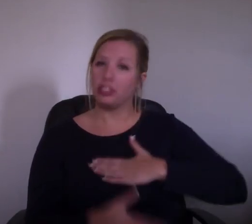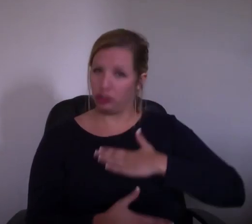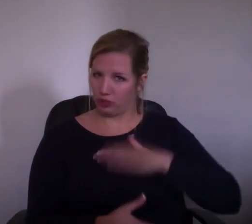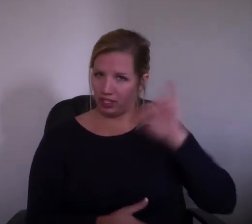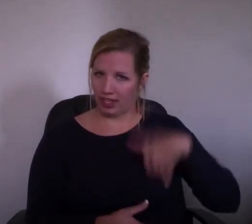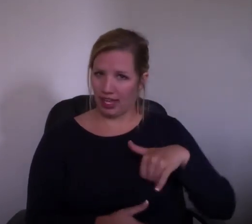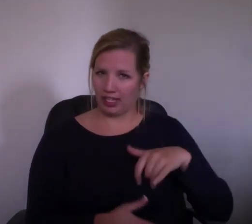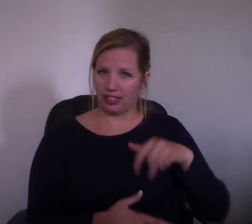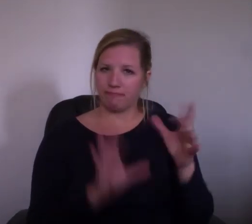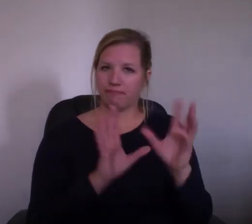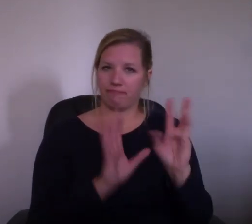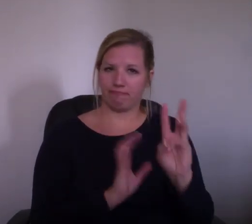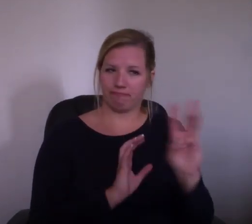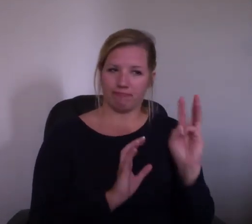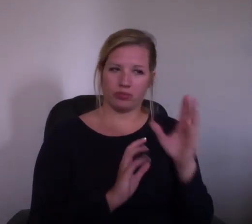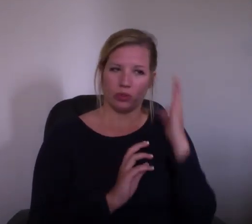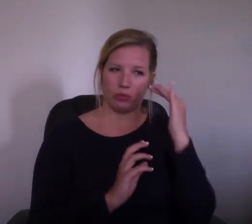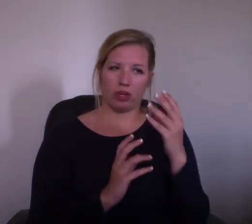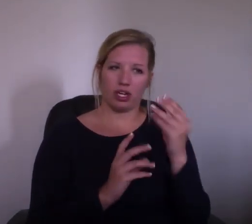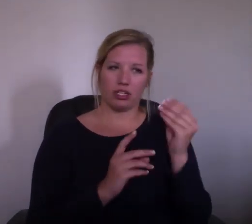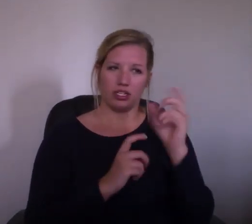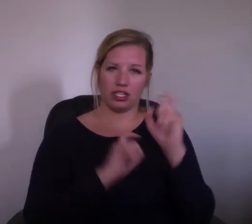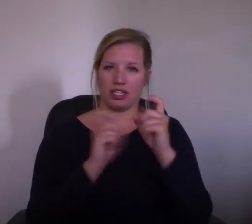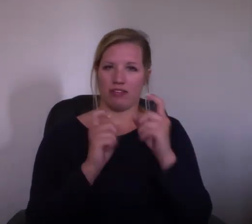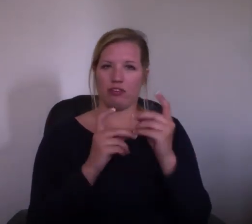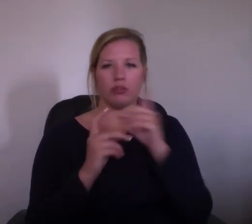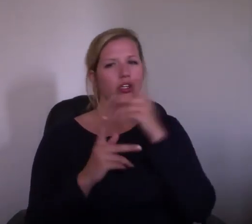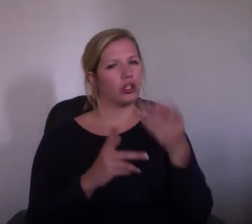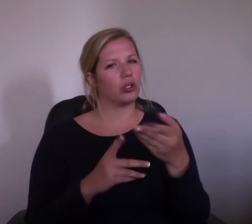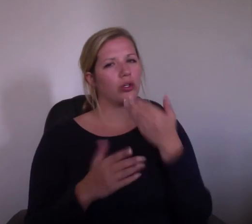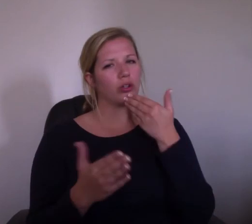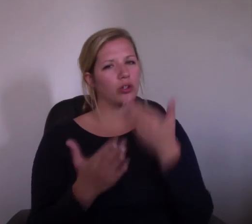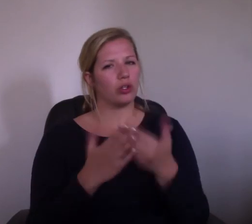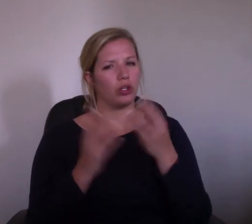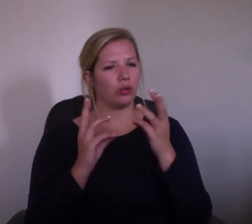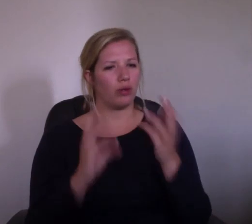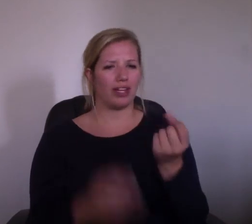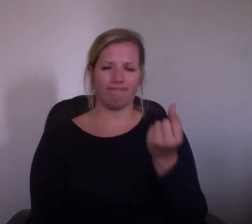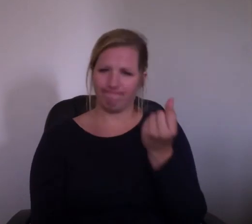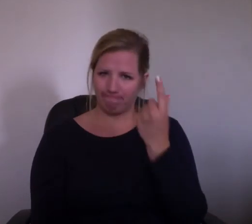getting information. They put it in a format that's easy to understand.